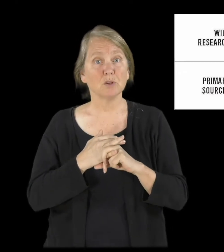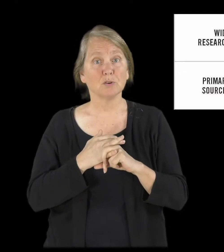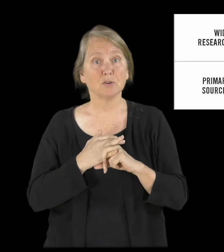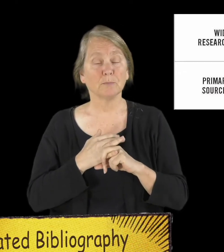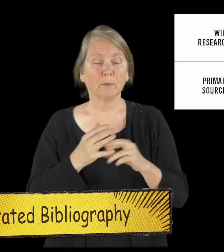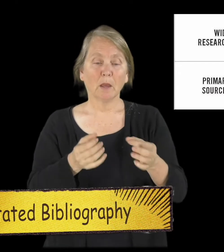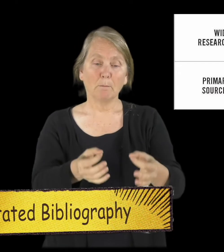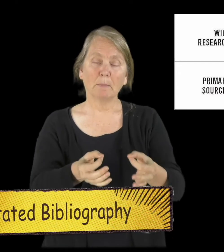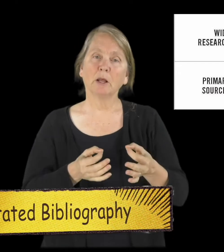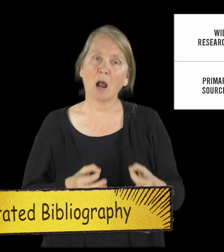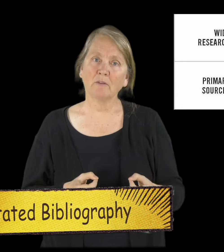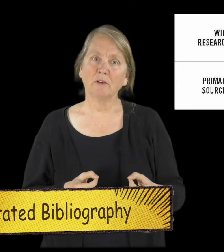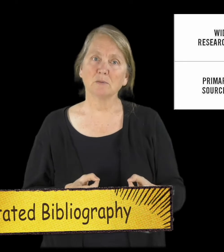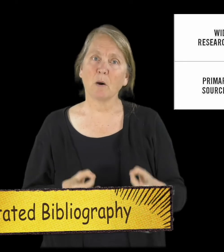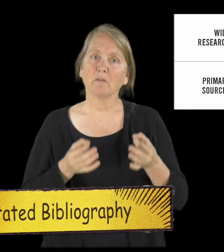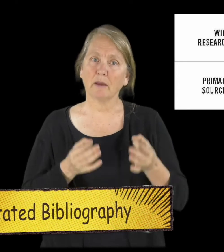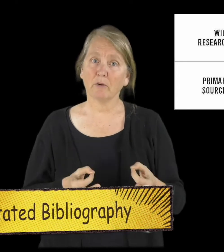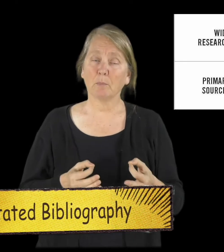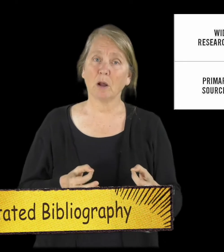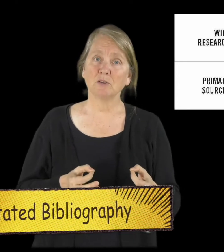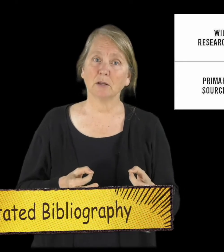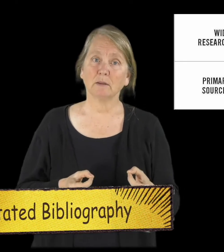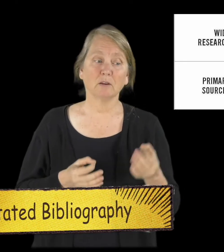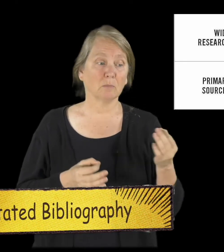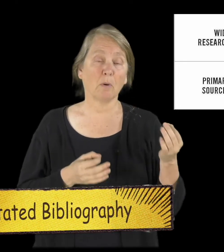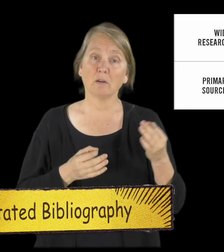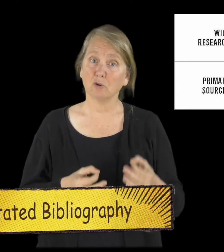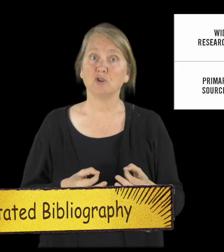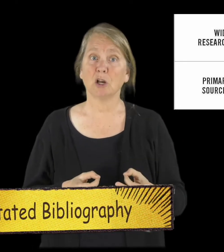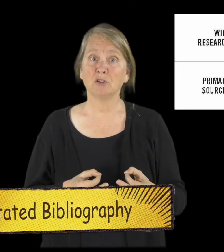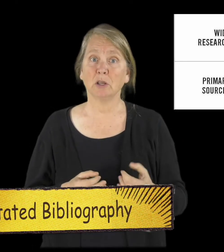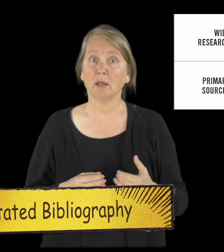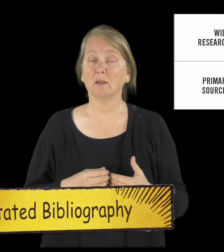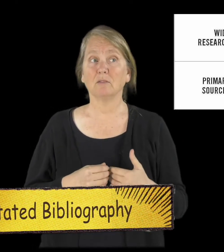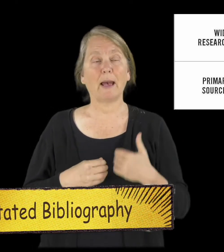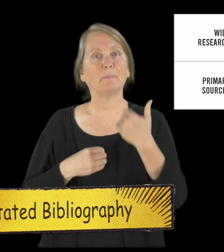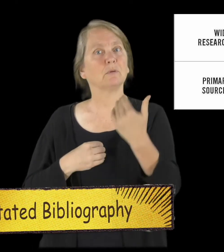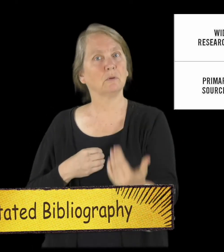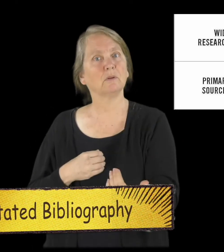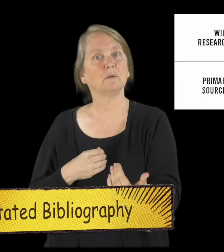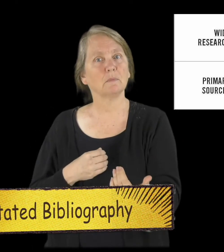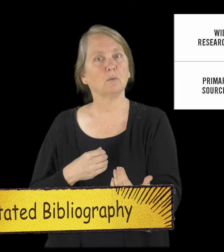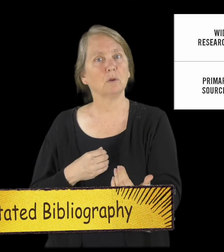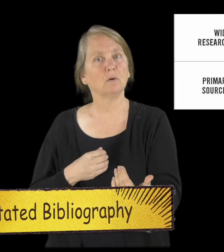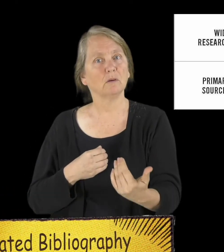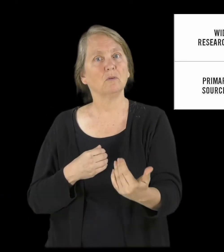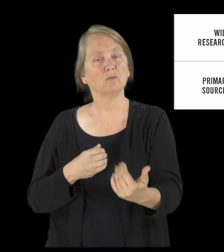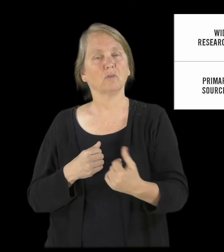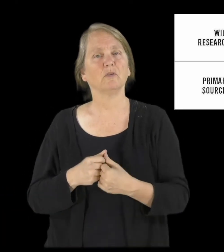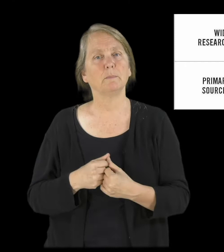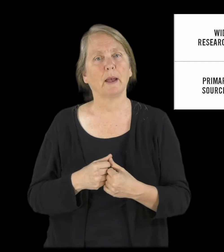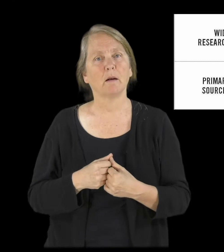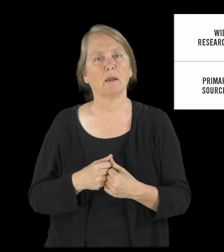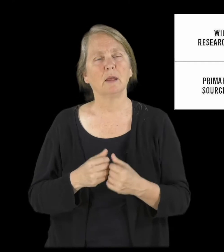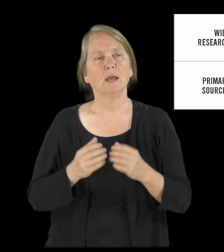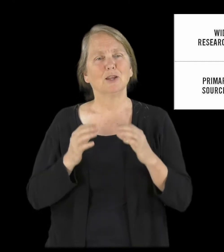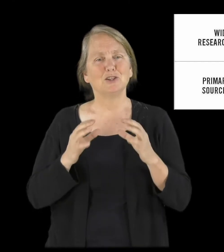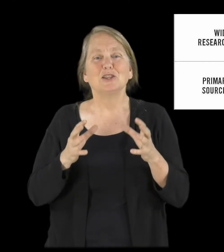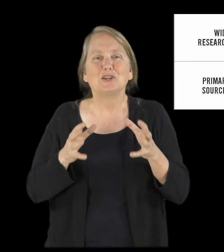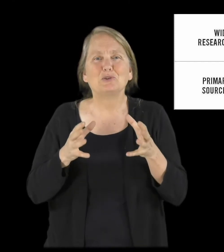research. Bibliography is part of every project. It is a part of your judging, and it's absolutely something where you can give useful feedback on. Did they do